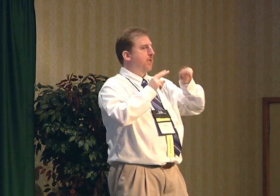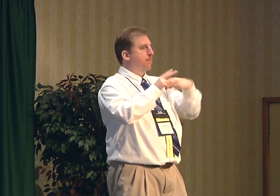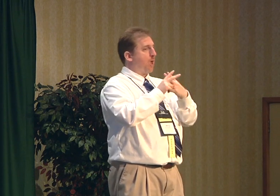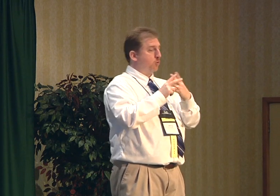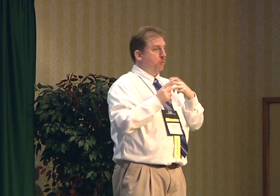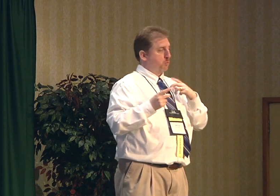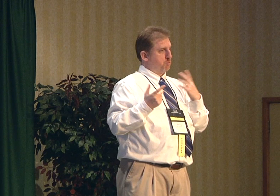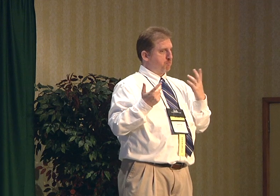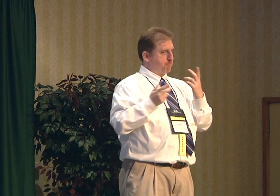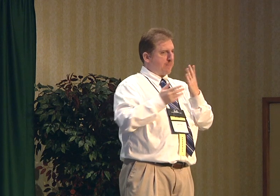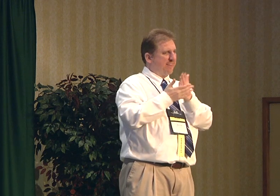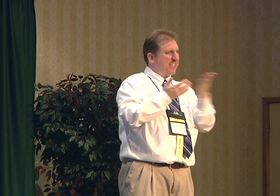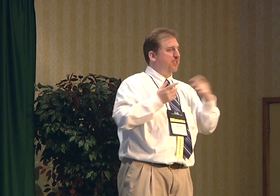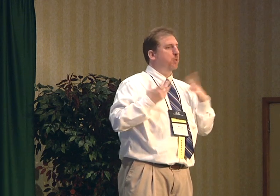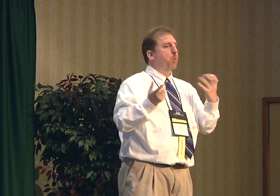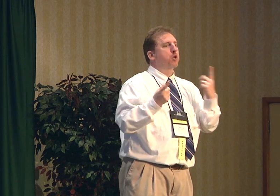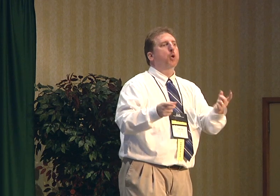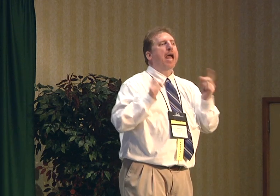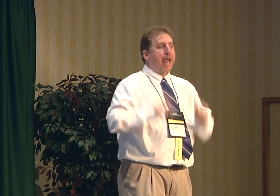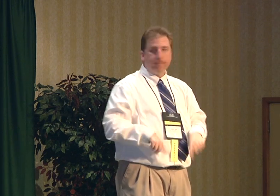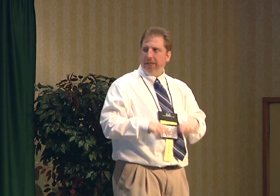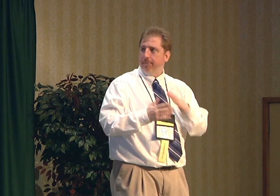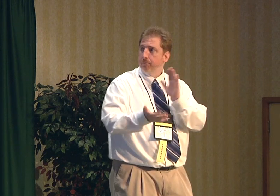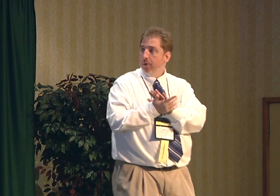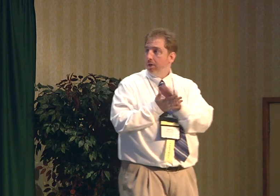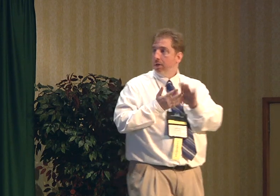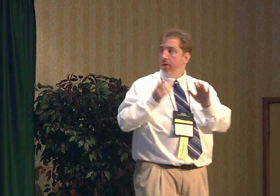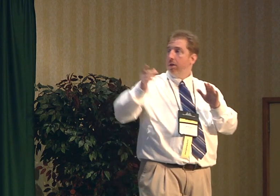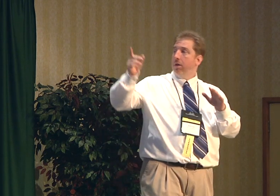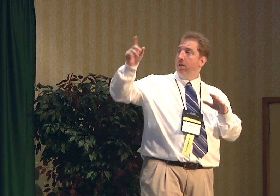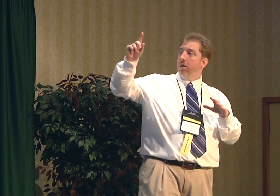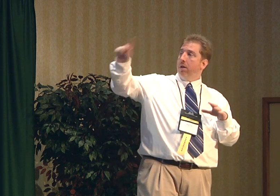LAMP and with MCDHH about what we would like to see happen.